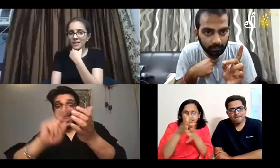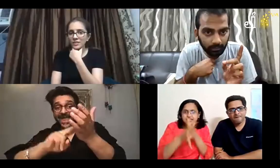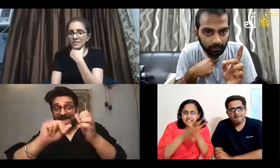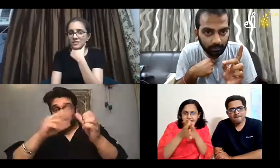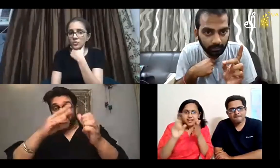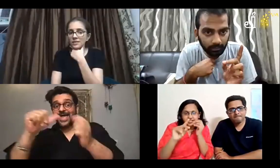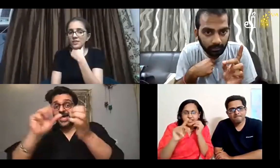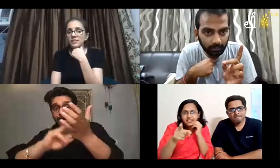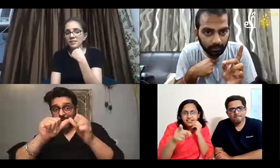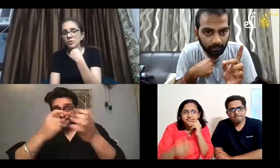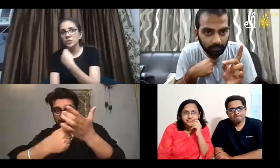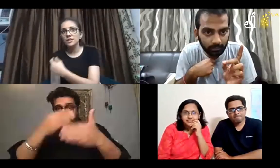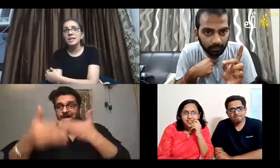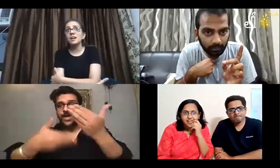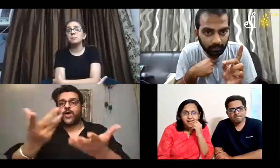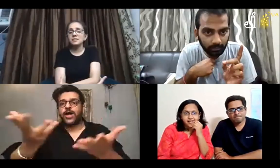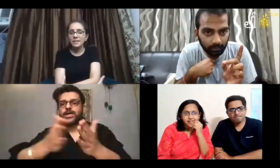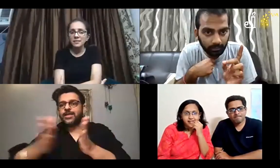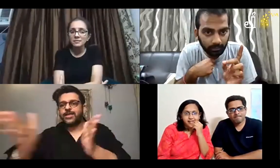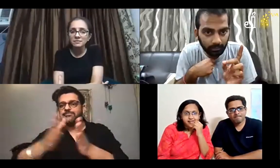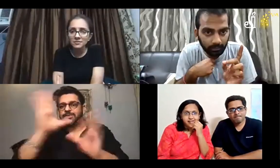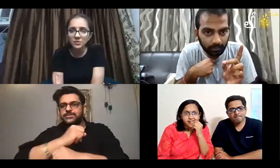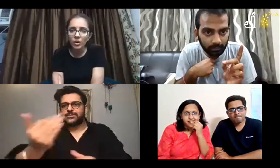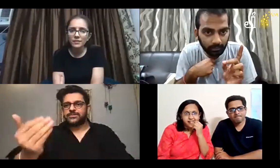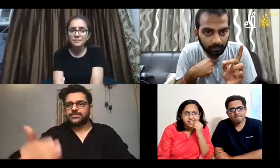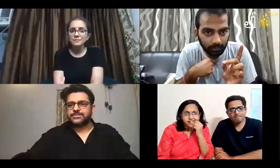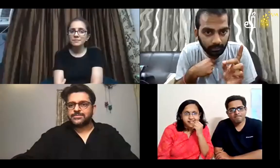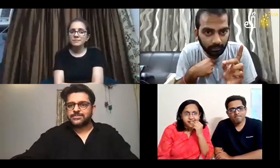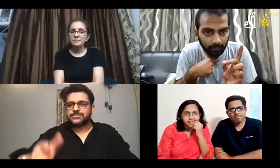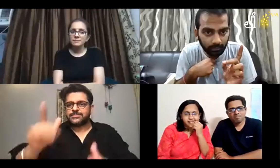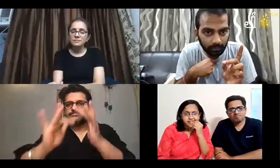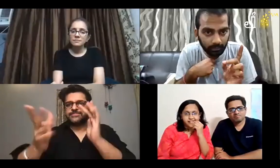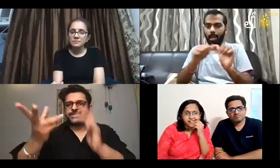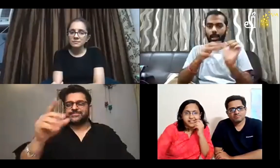Yeah, your internet's going. You said about Dr. Anna Amar, then what?